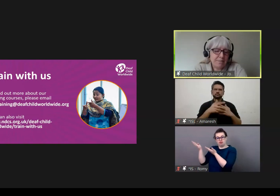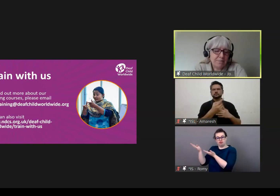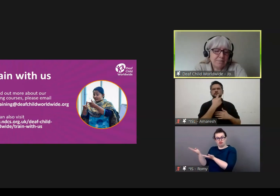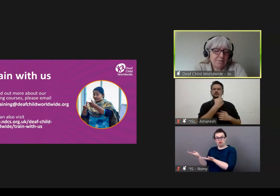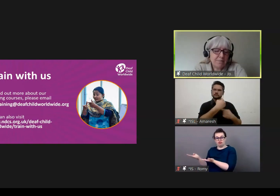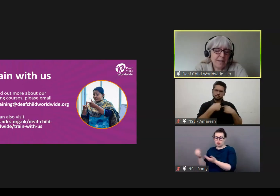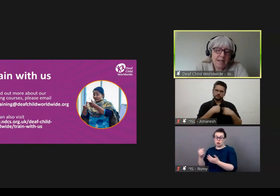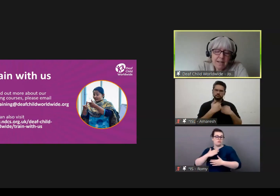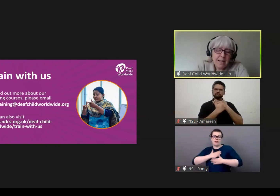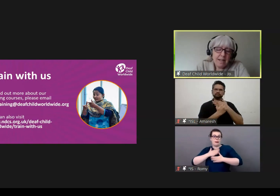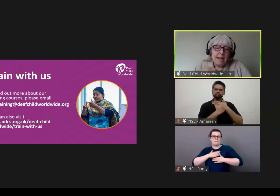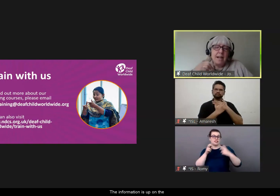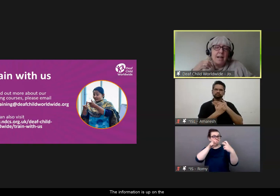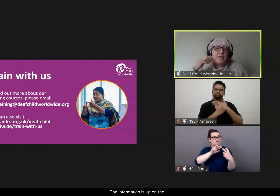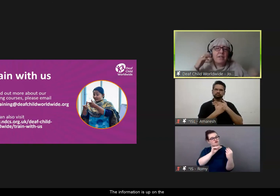that.